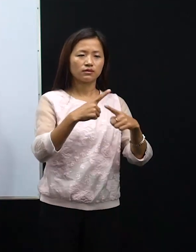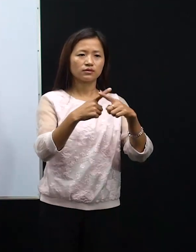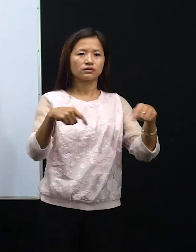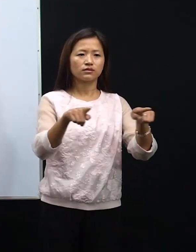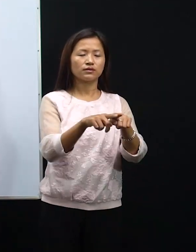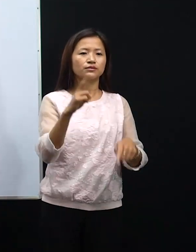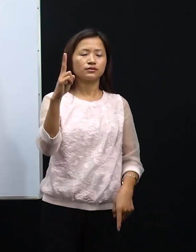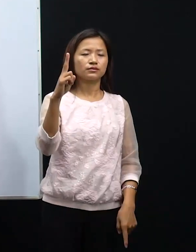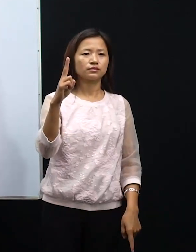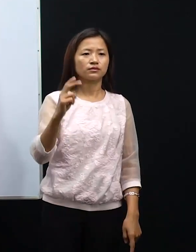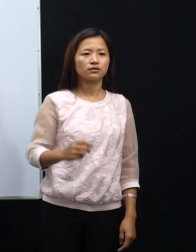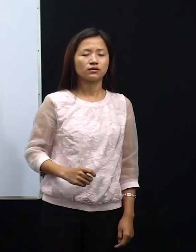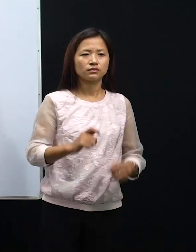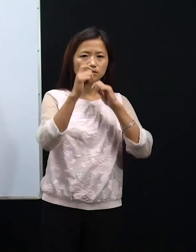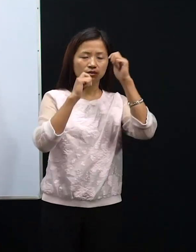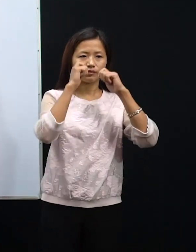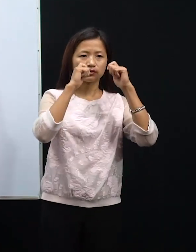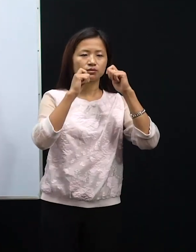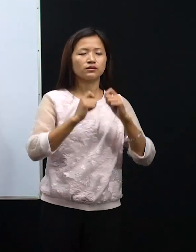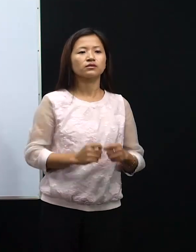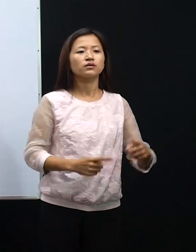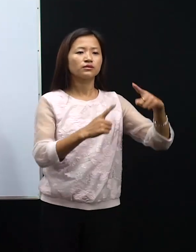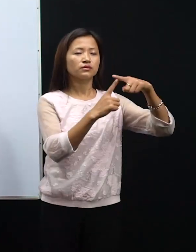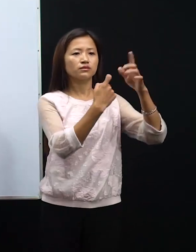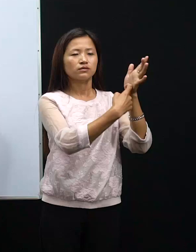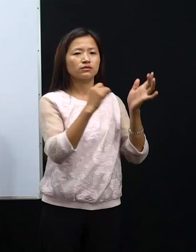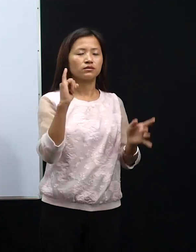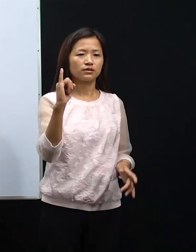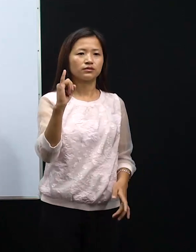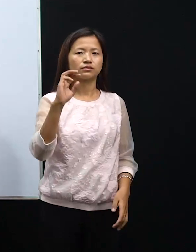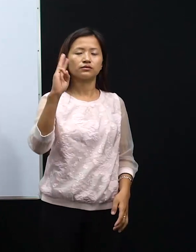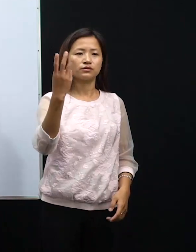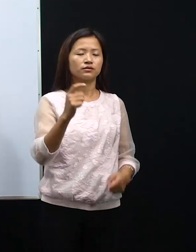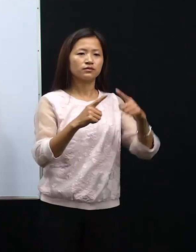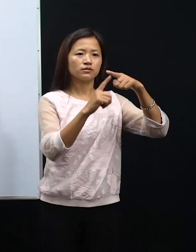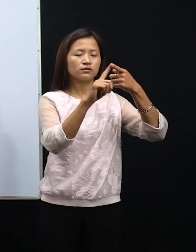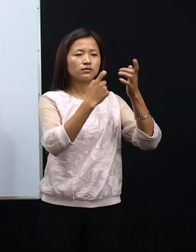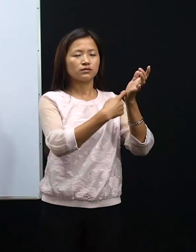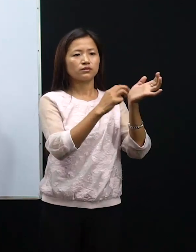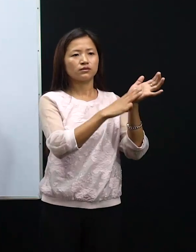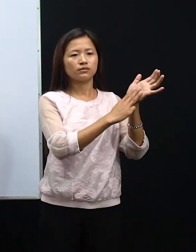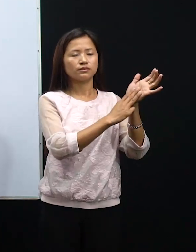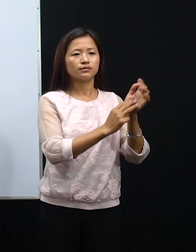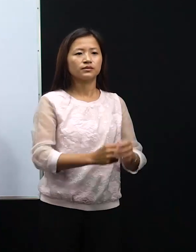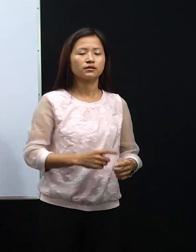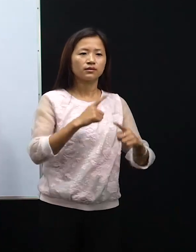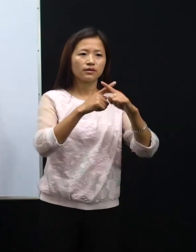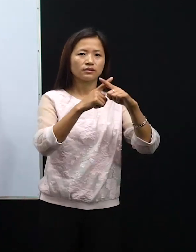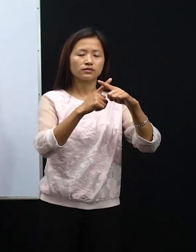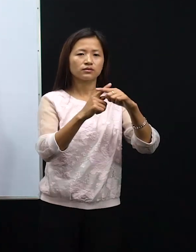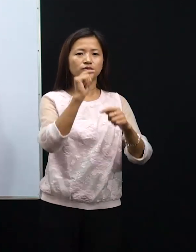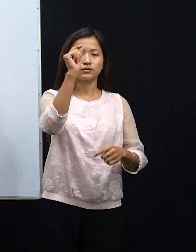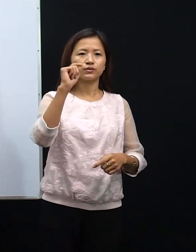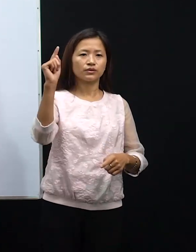So these type of expressions are called trinomials because they have three terms, x square, x, and